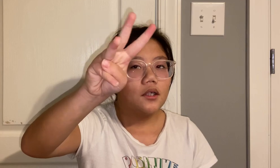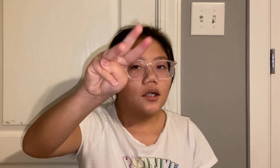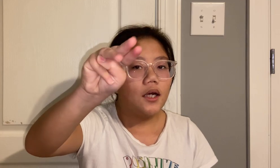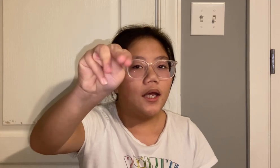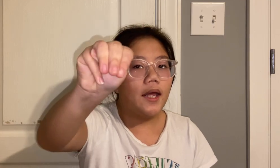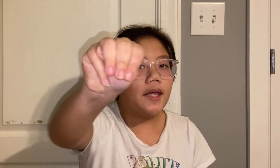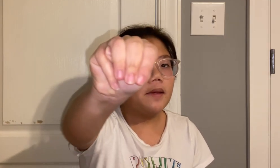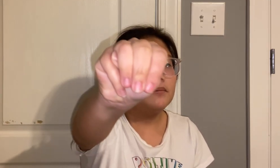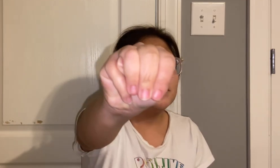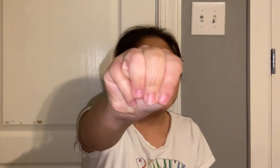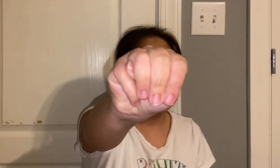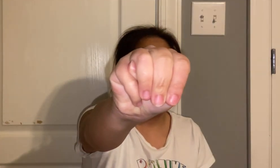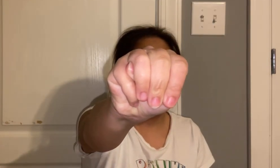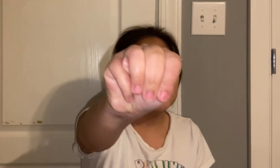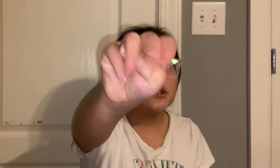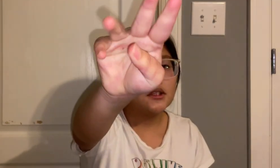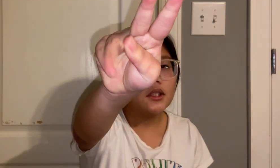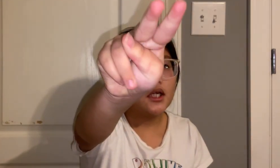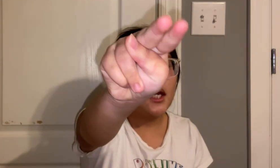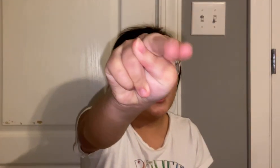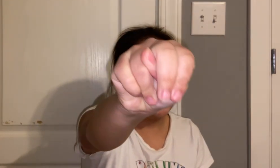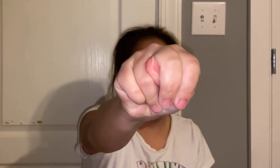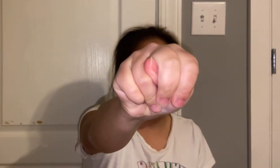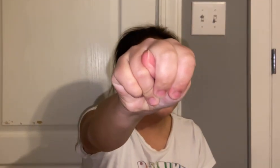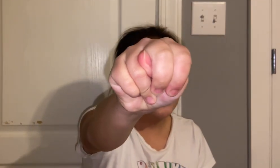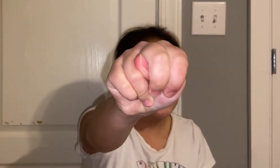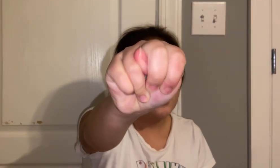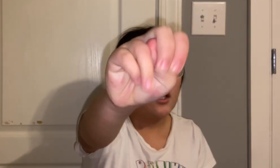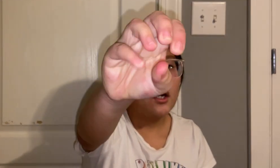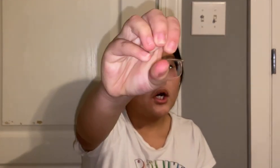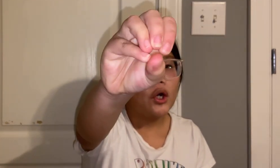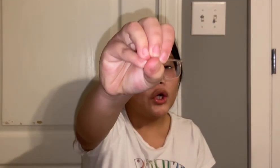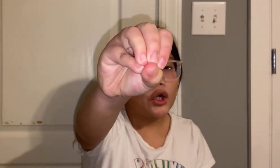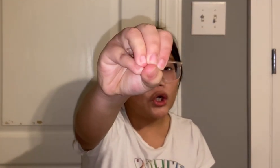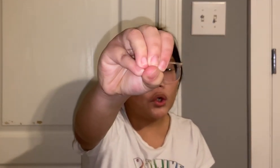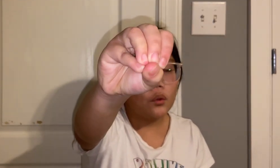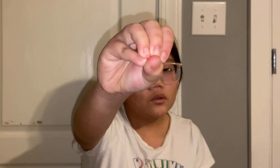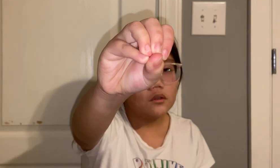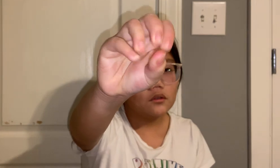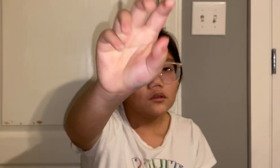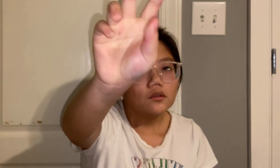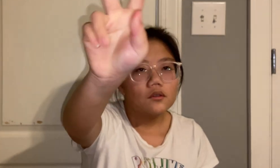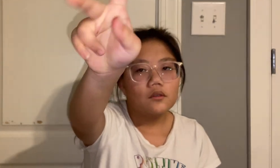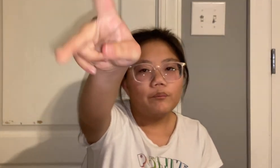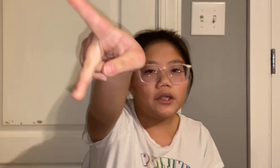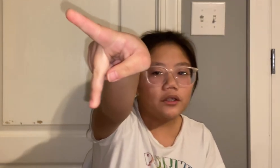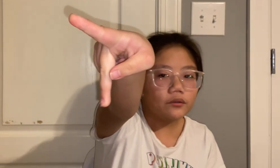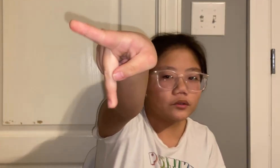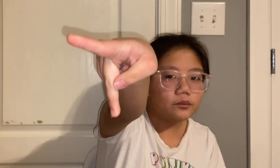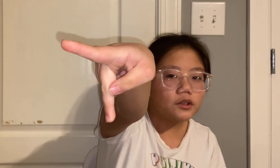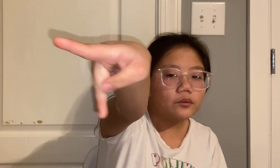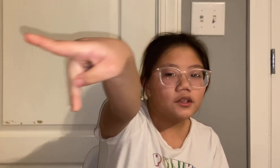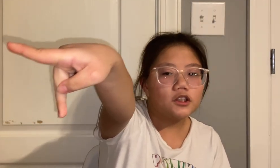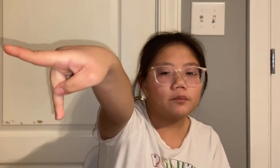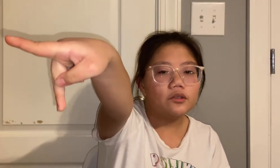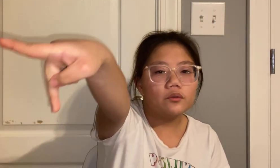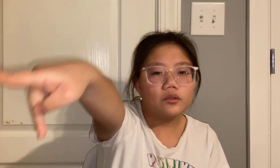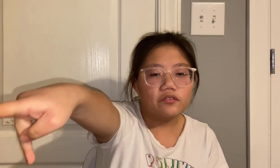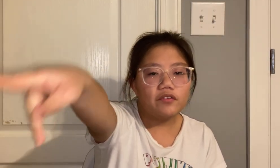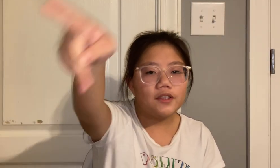l m is like this n o p you're going to be doing this but you're going to face